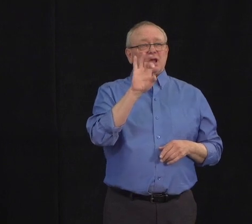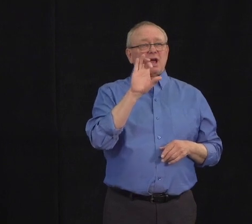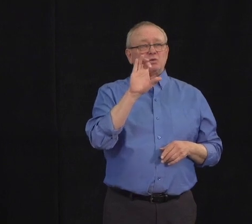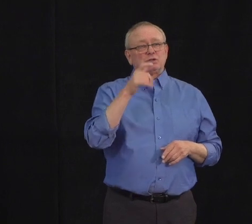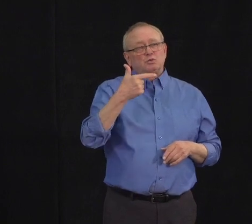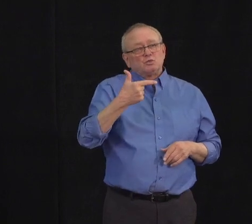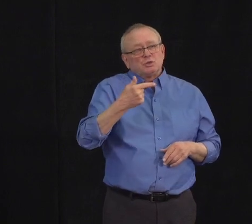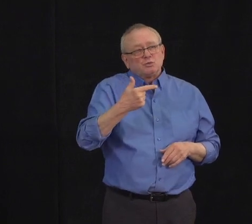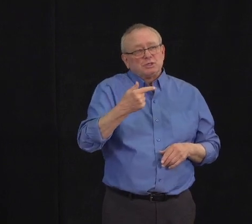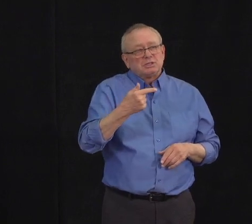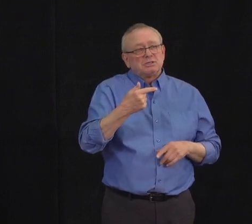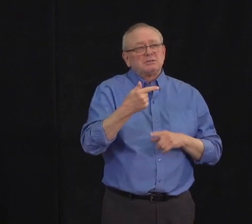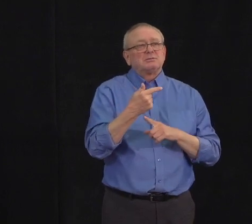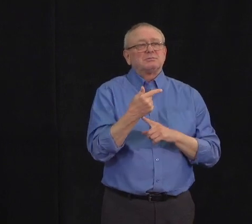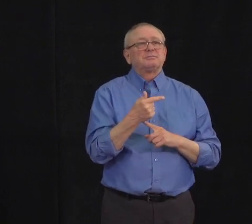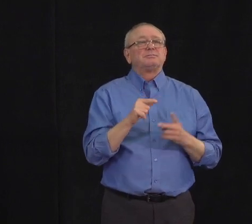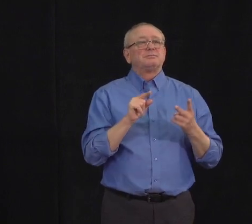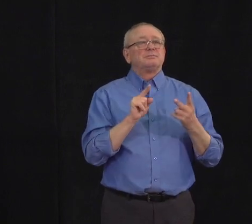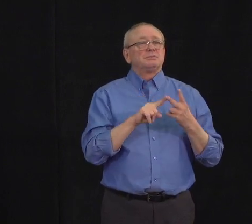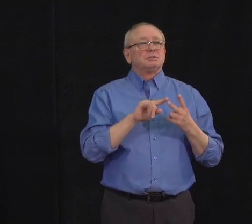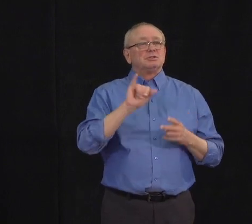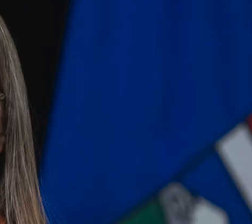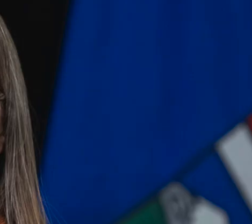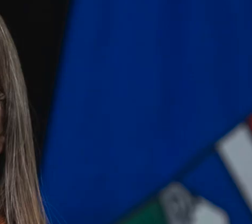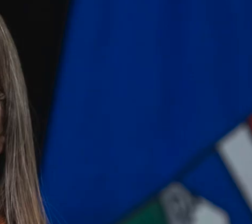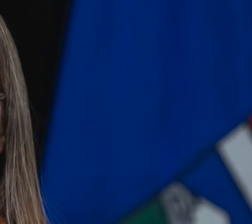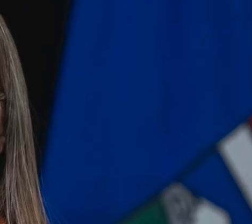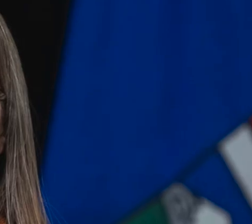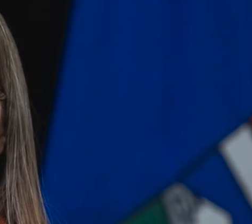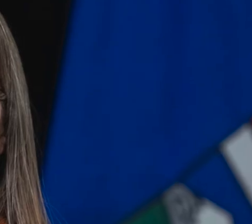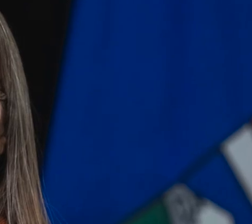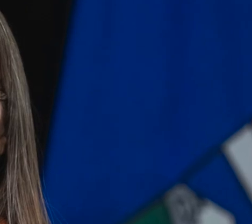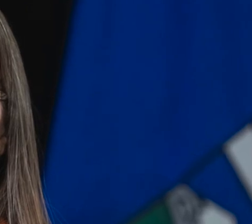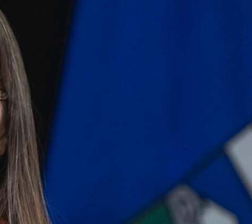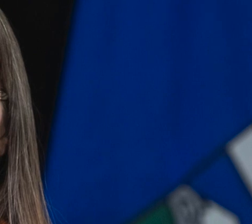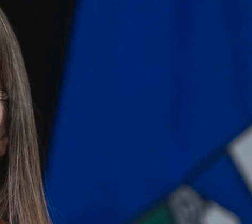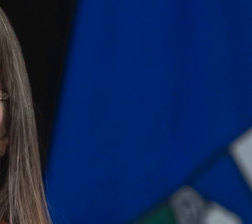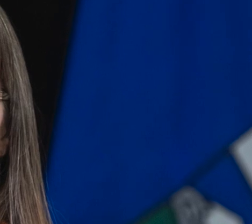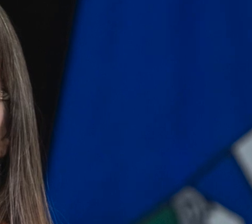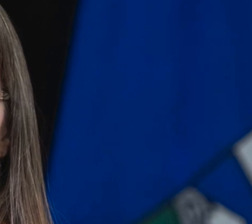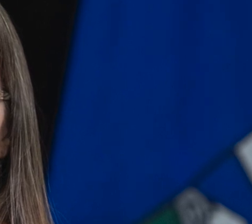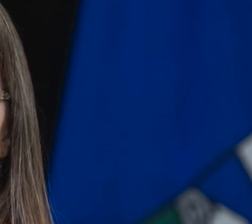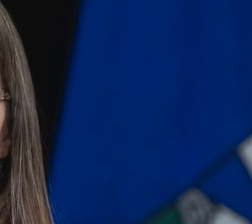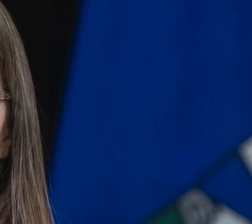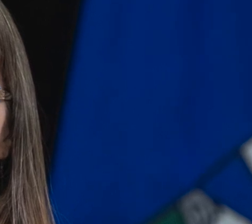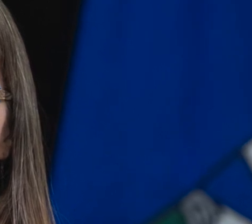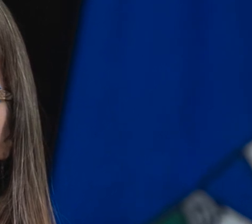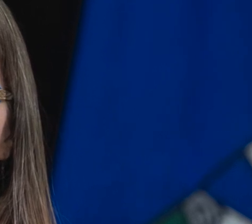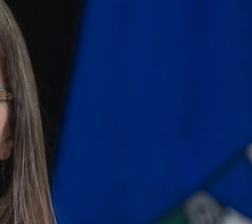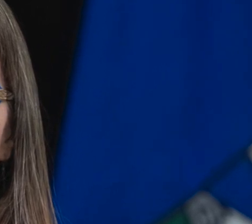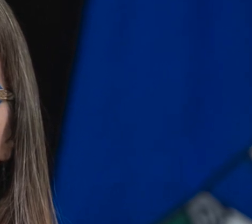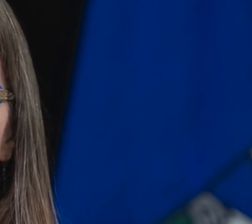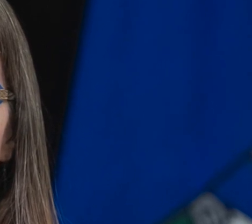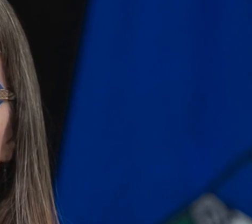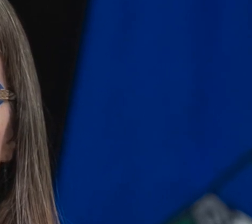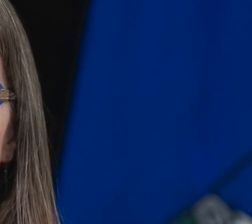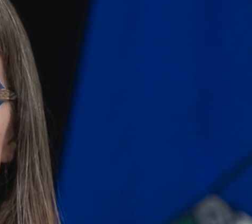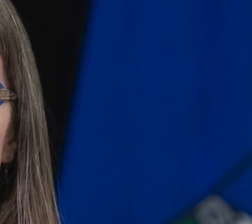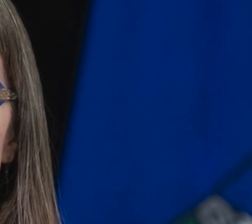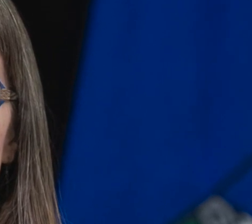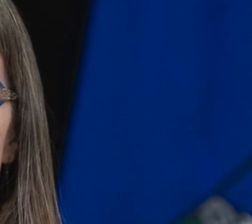cases among workers at the JBS plant in Brooks. So bringing this all together, I can distill 2 key lessons for